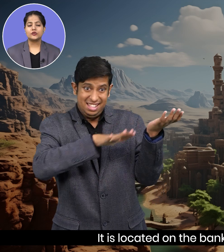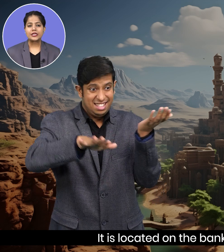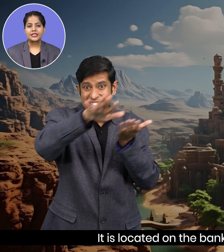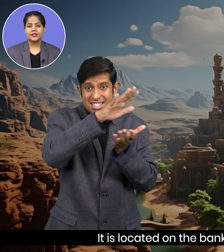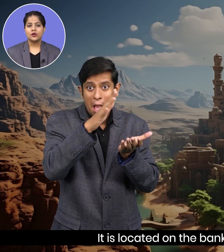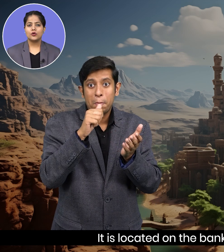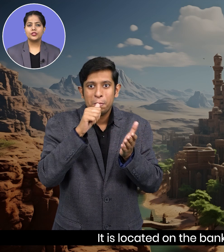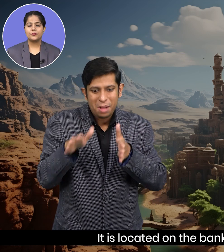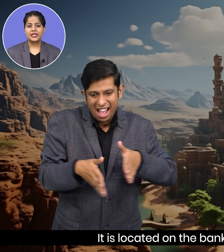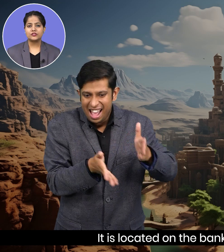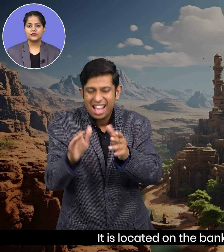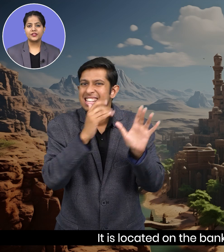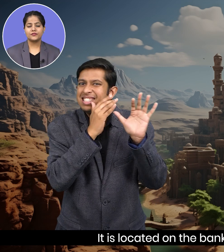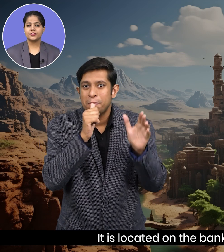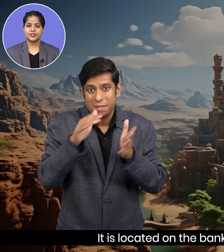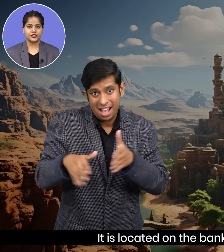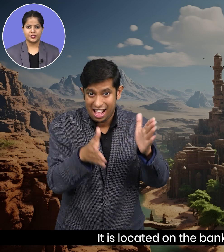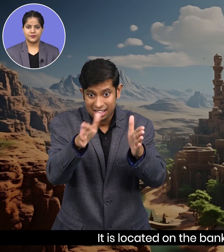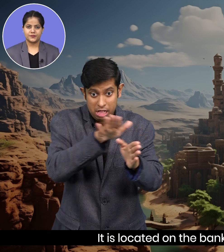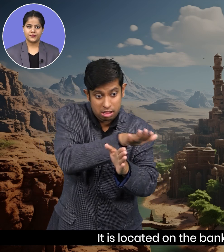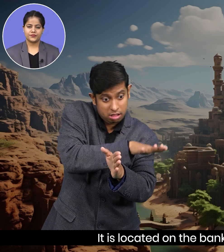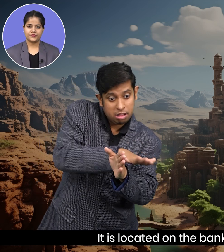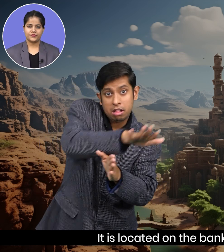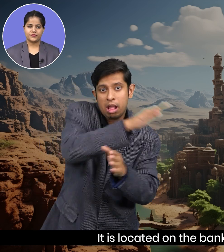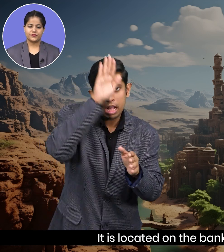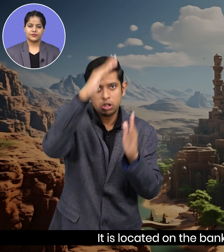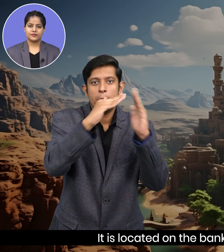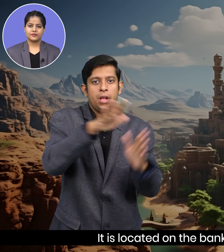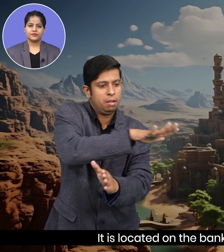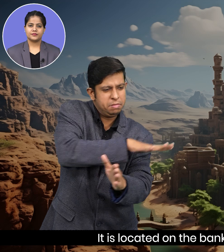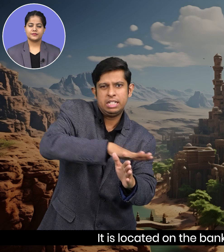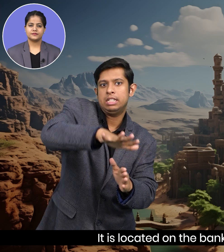It is located on the banks of the river Krishna.